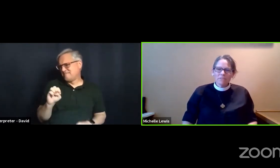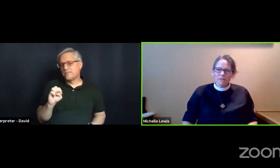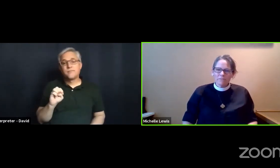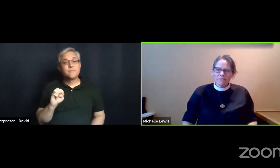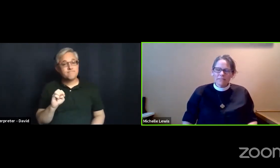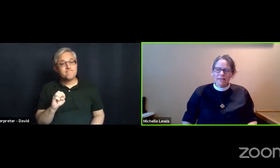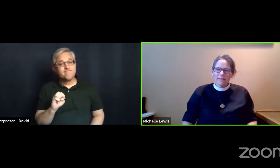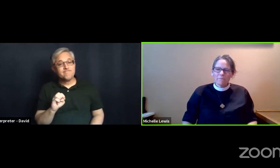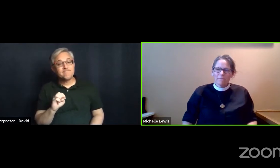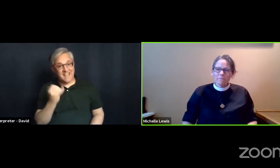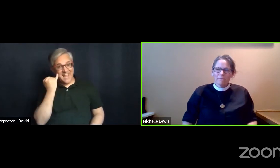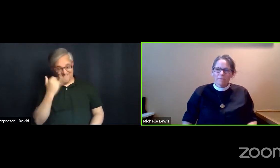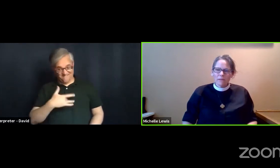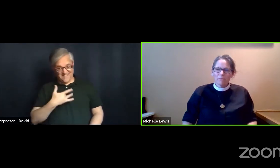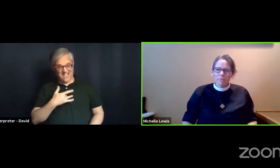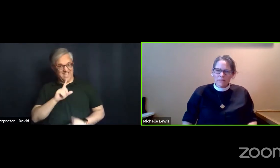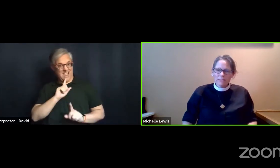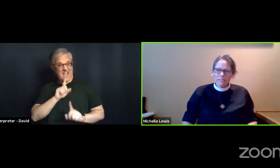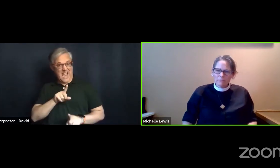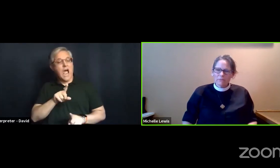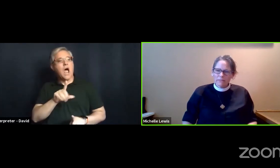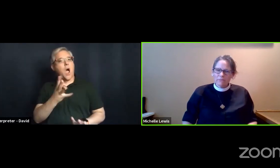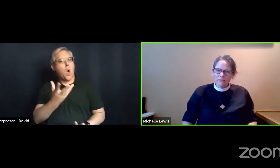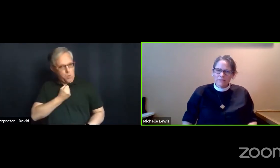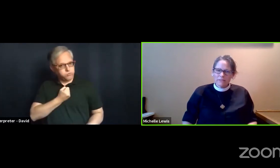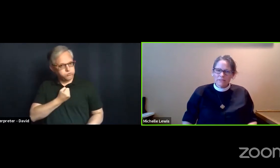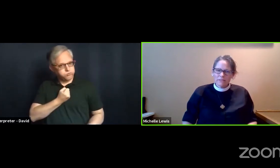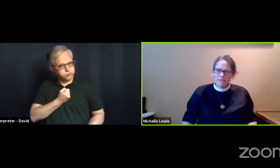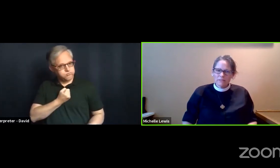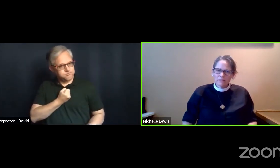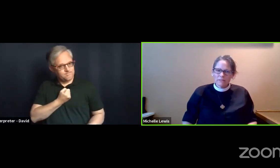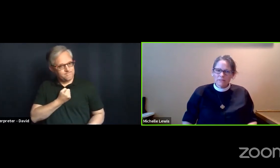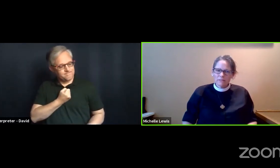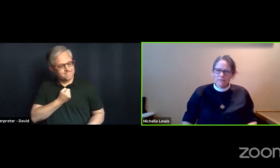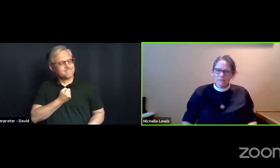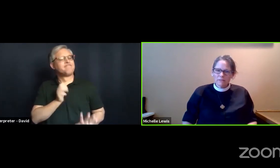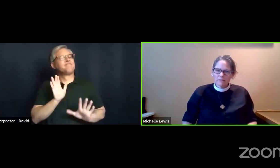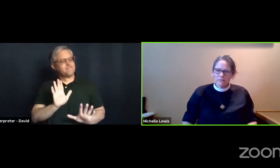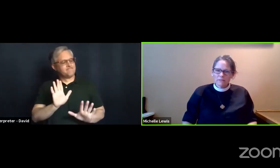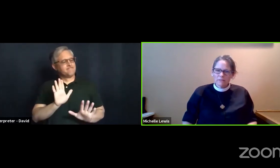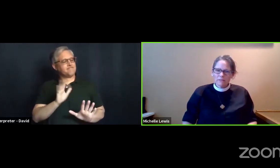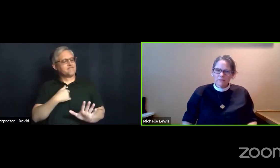Stop yourself and say, I must believe this.